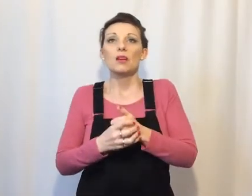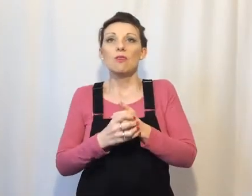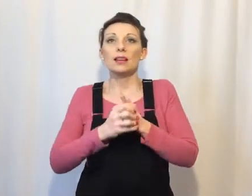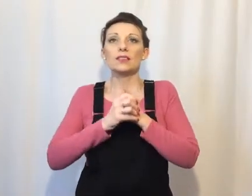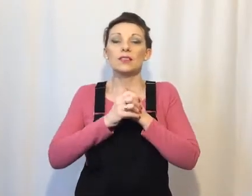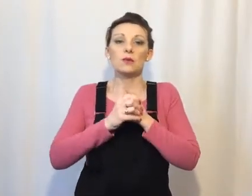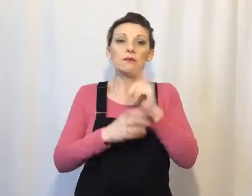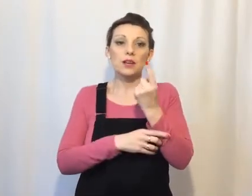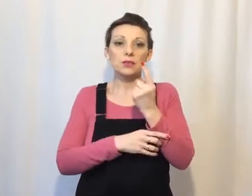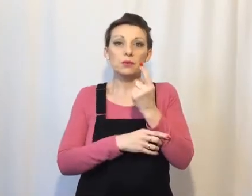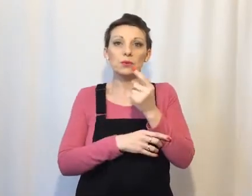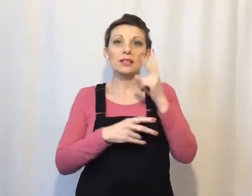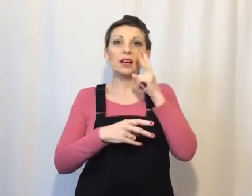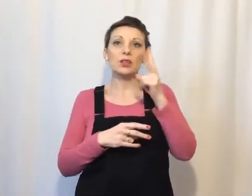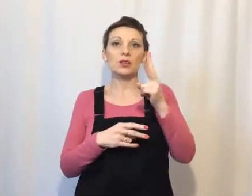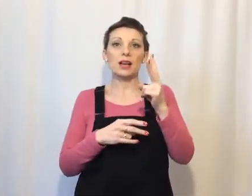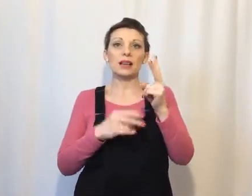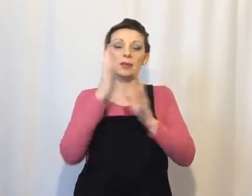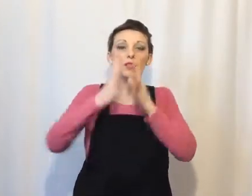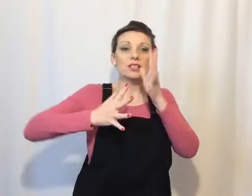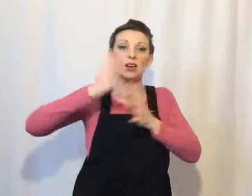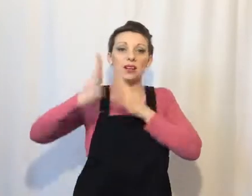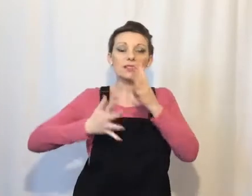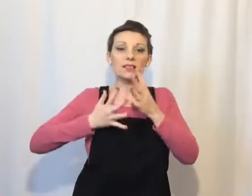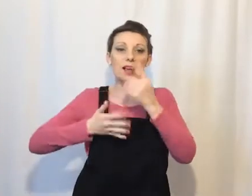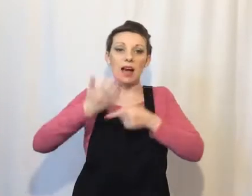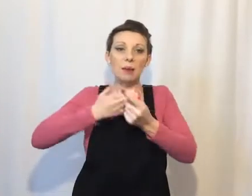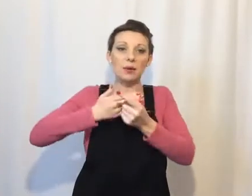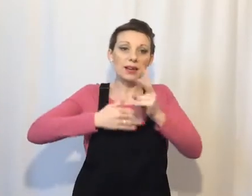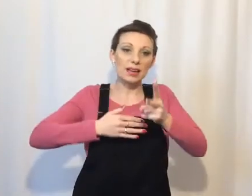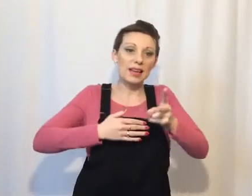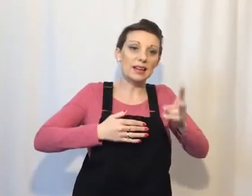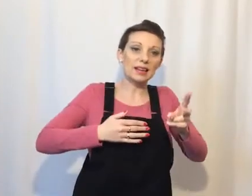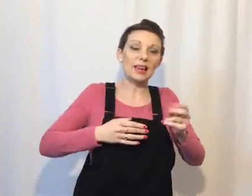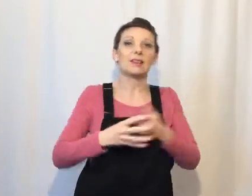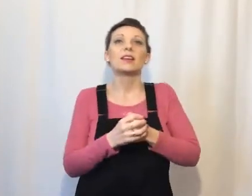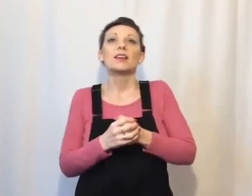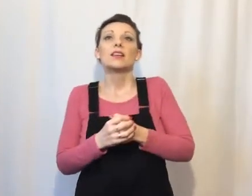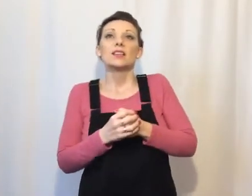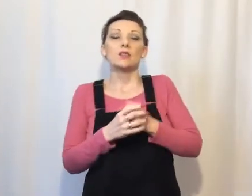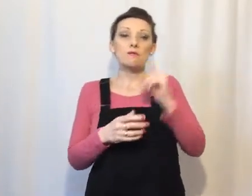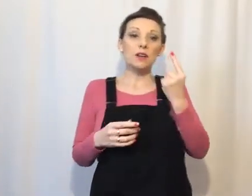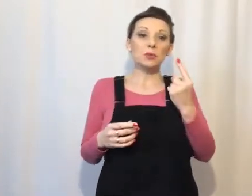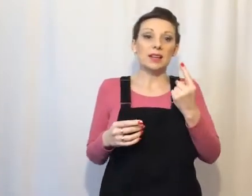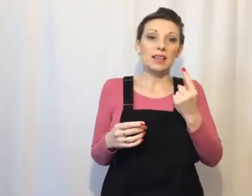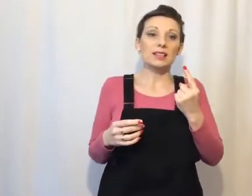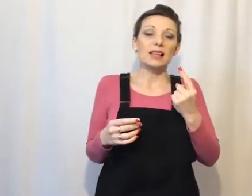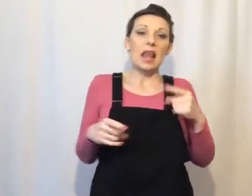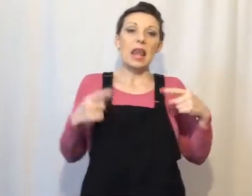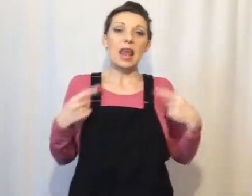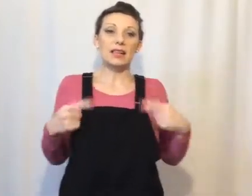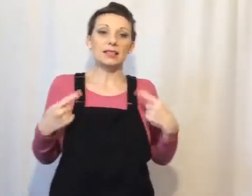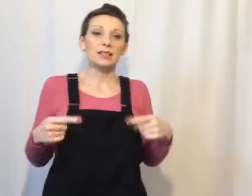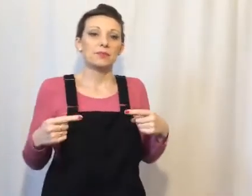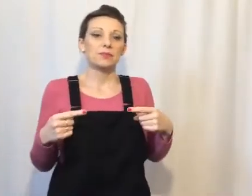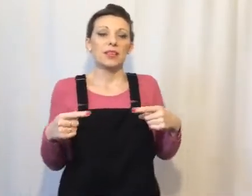Right, so first of all, let's have a look at some of the signs that happen again and again. So the first one is let's. So